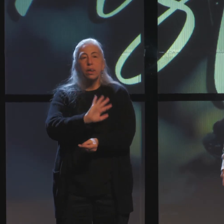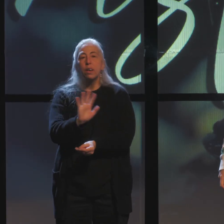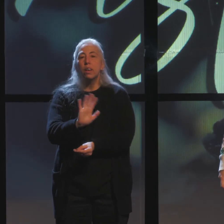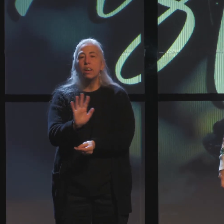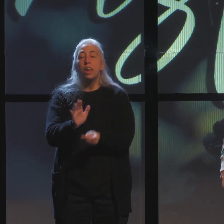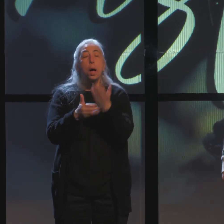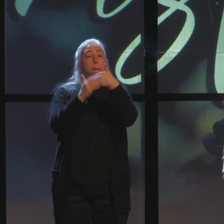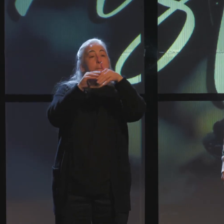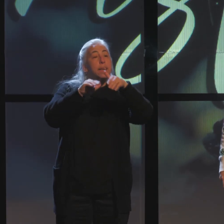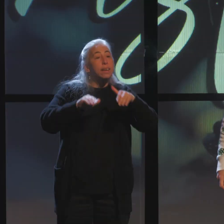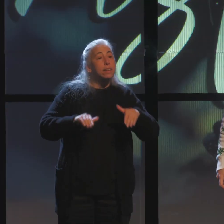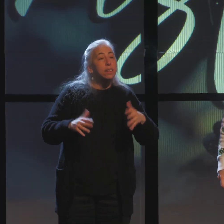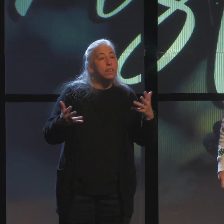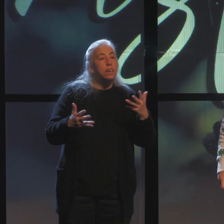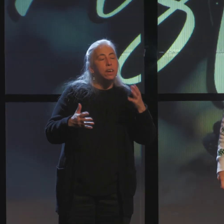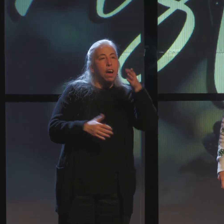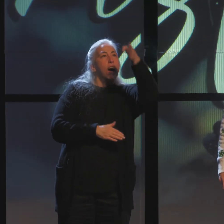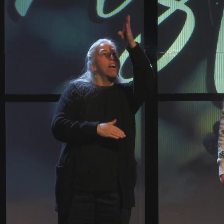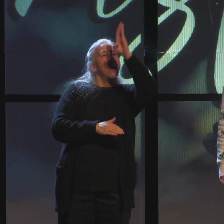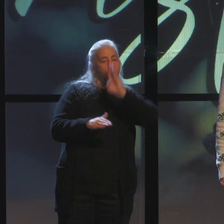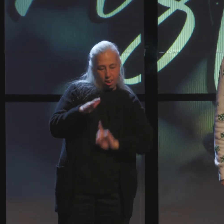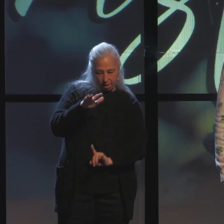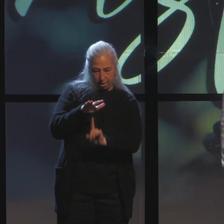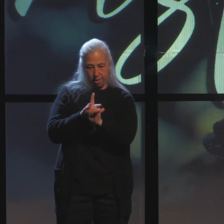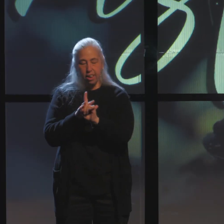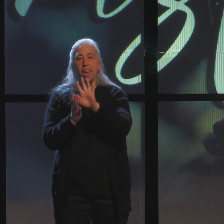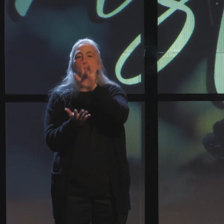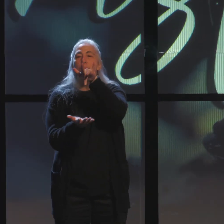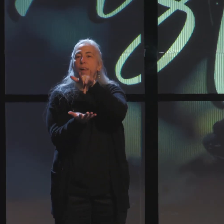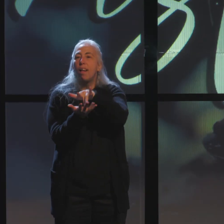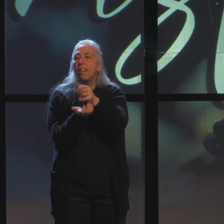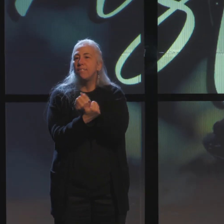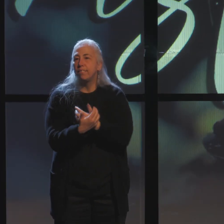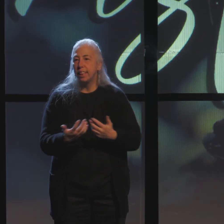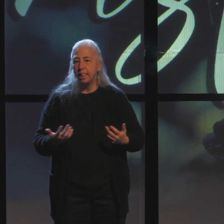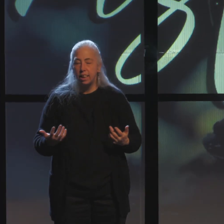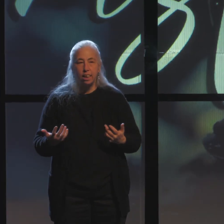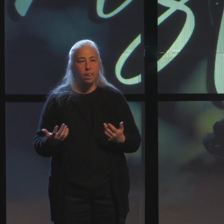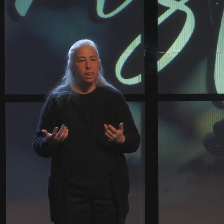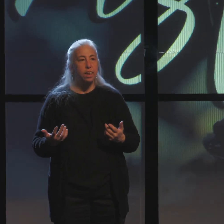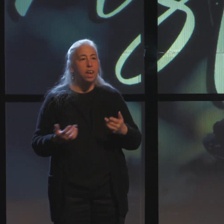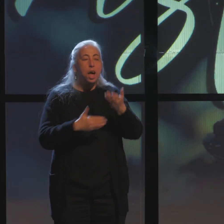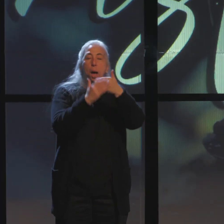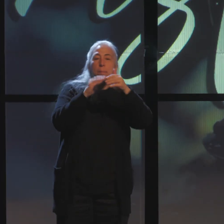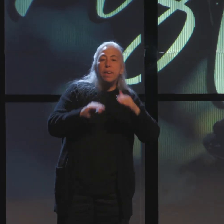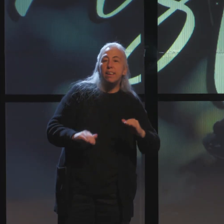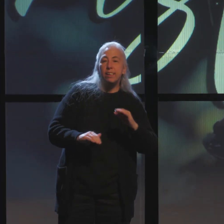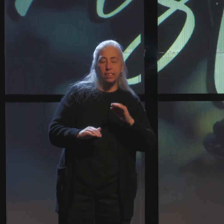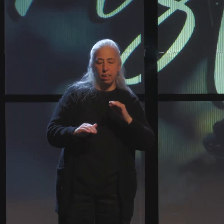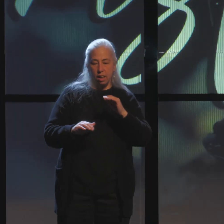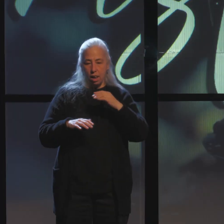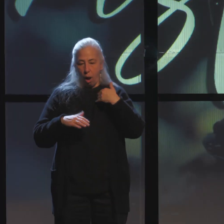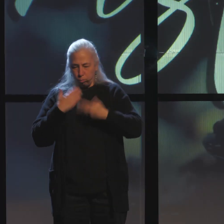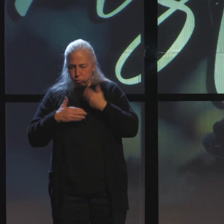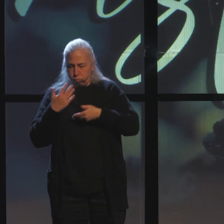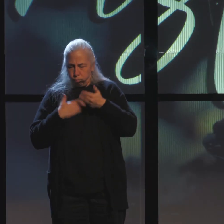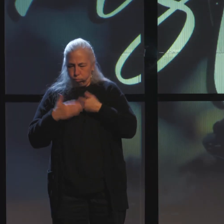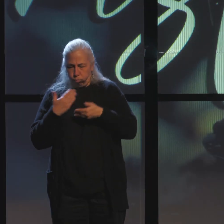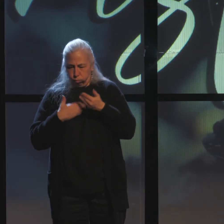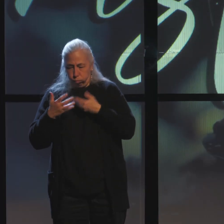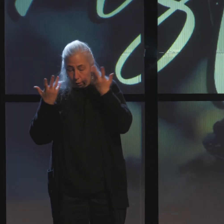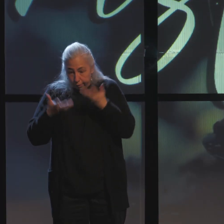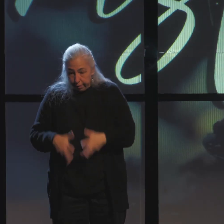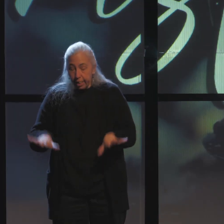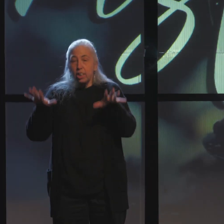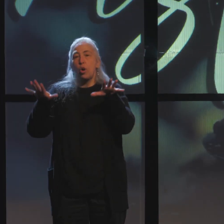God within it. The peace that is promised to us is not something that comes once we complete all the hard tasks. No, it's